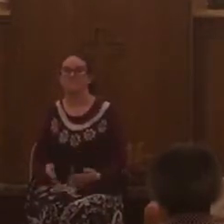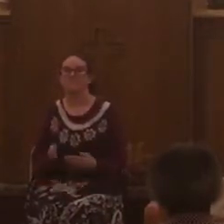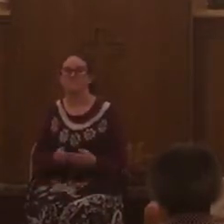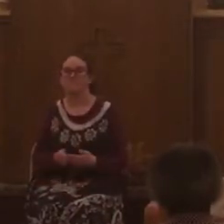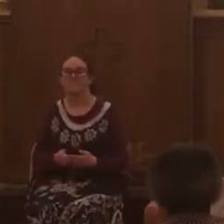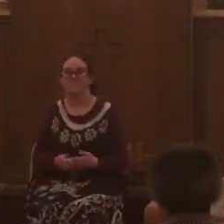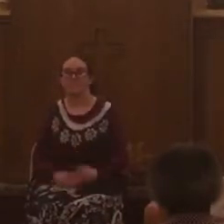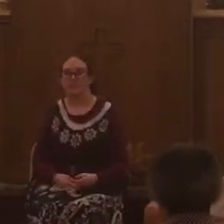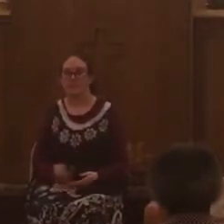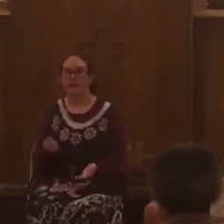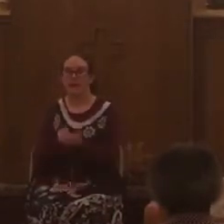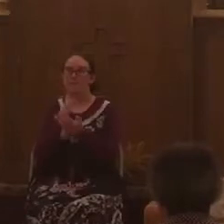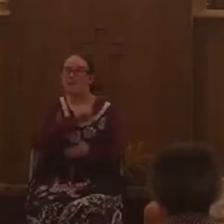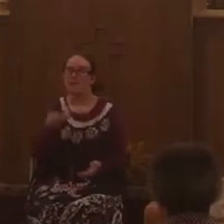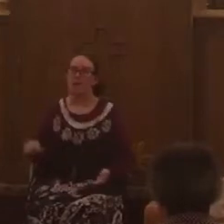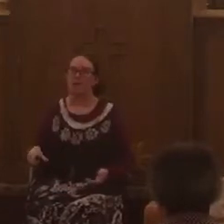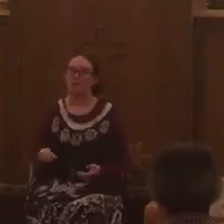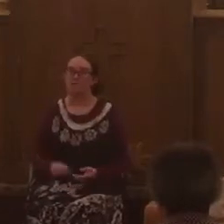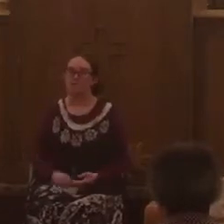I'm battling, don't you see?